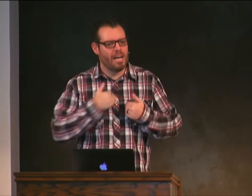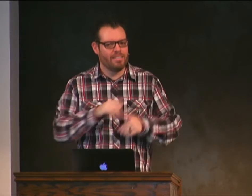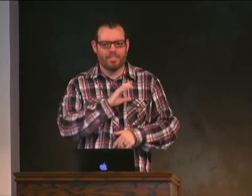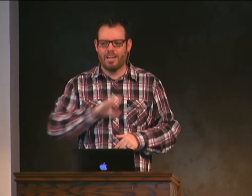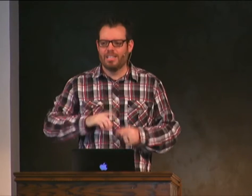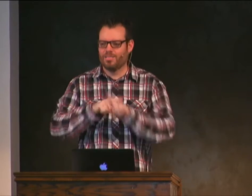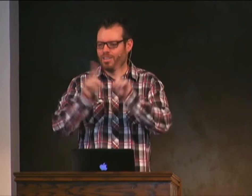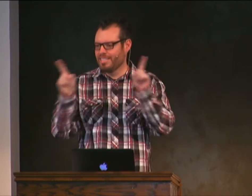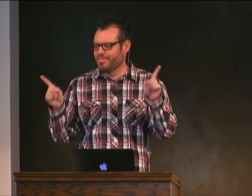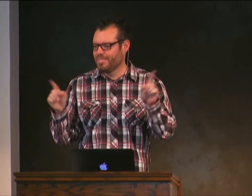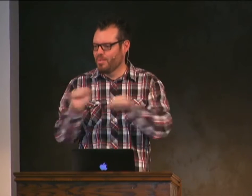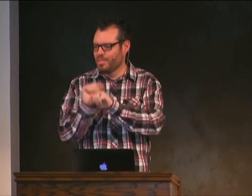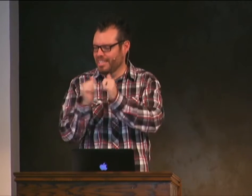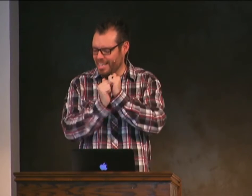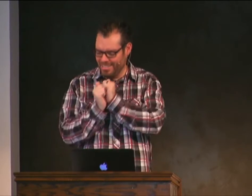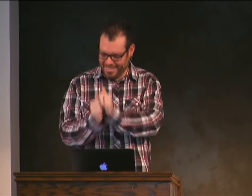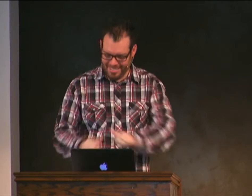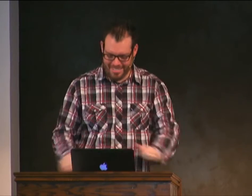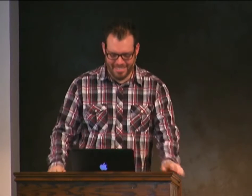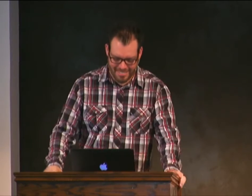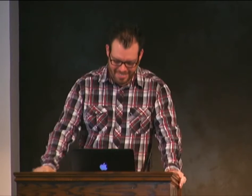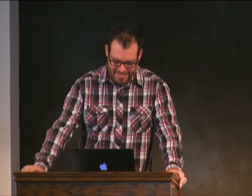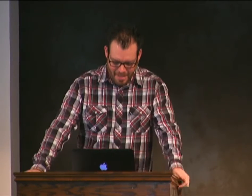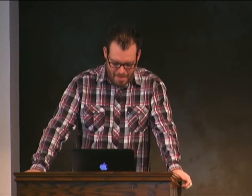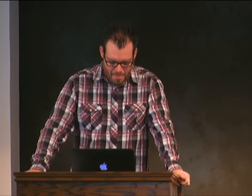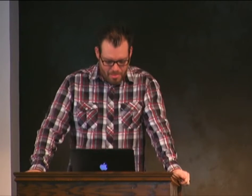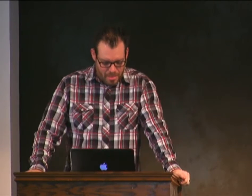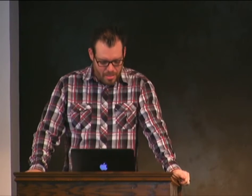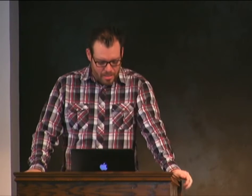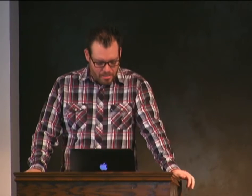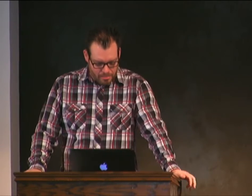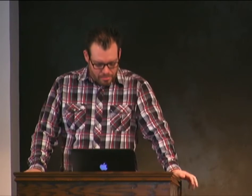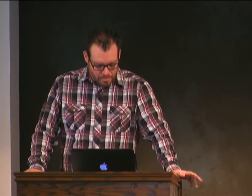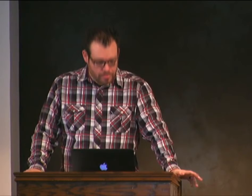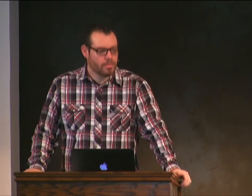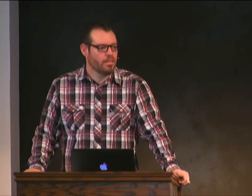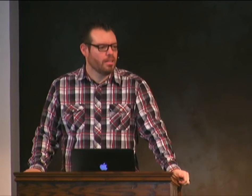We're all in the body of Christ. We're all different. We work together.